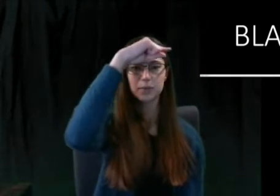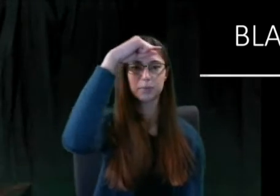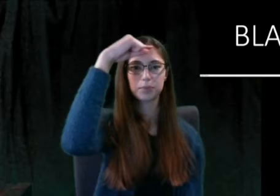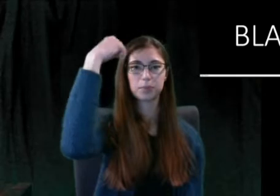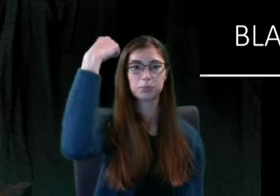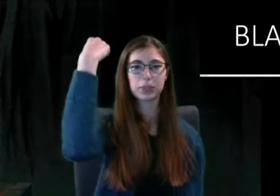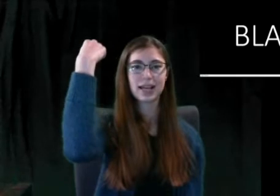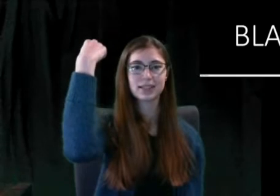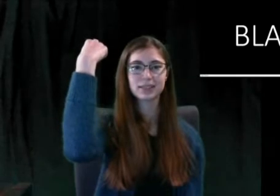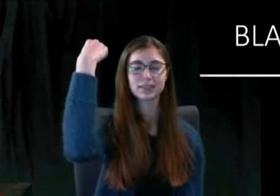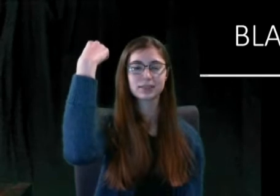Black.